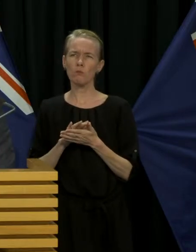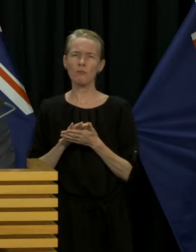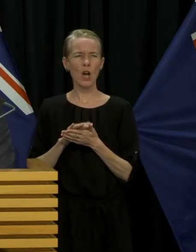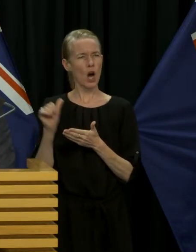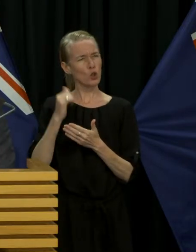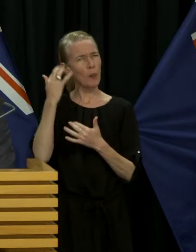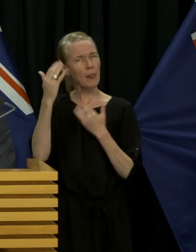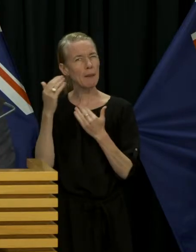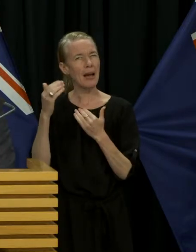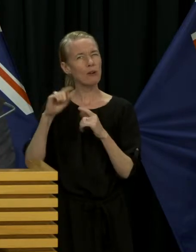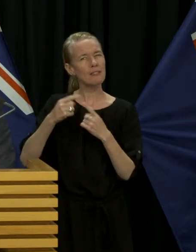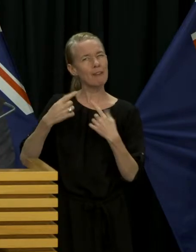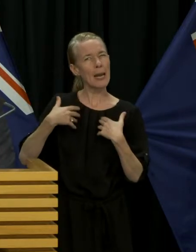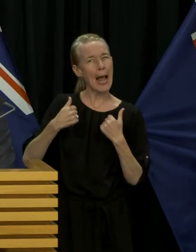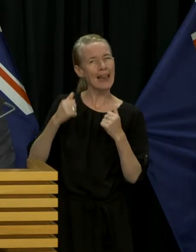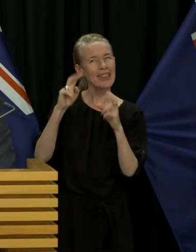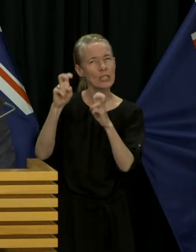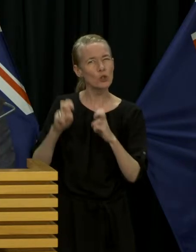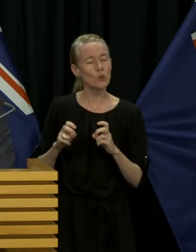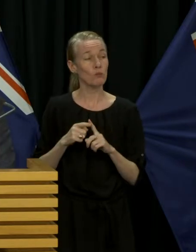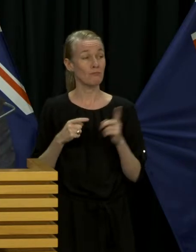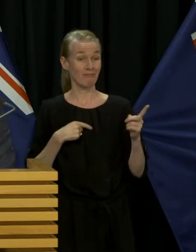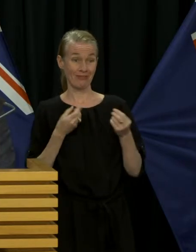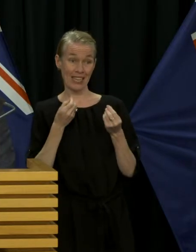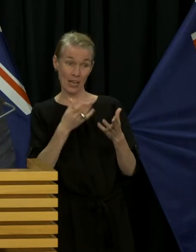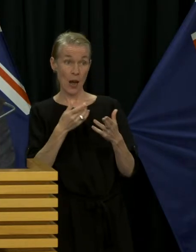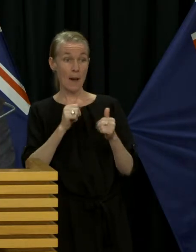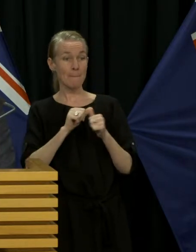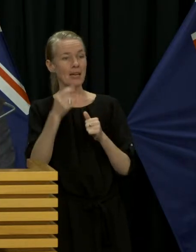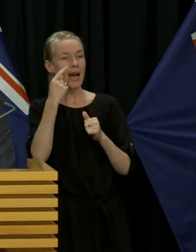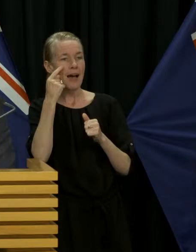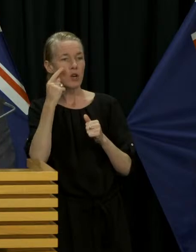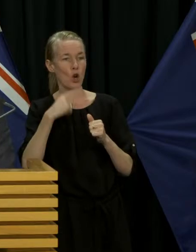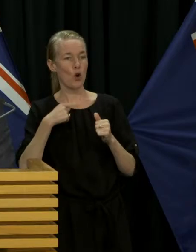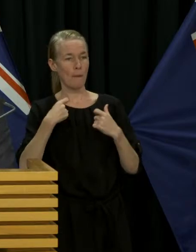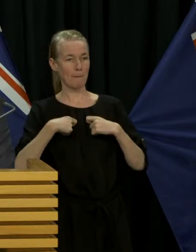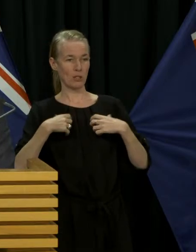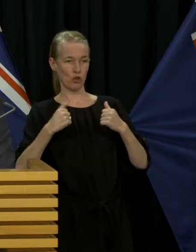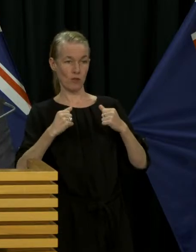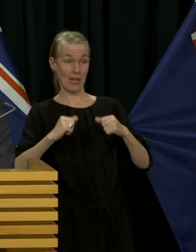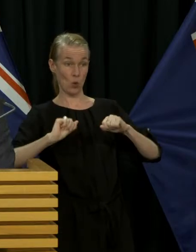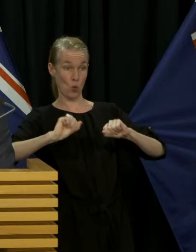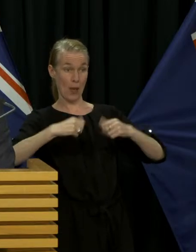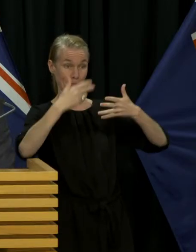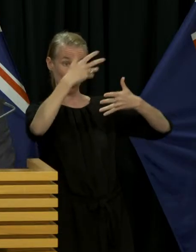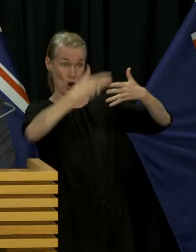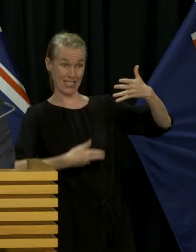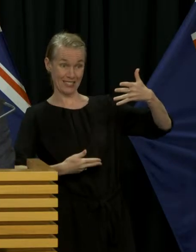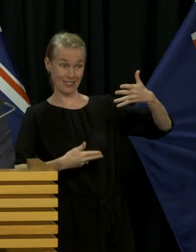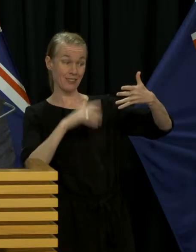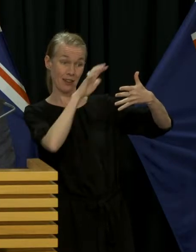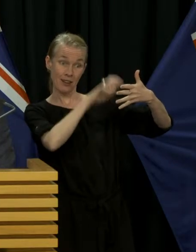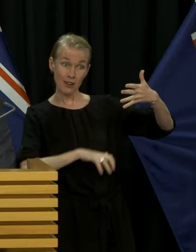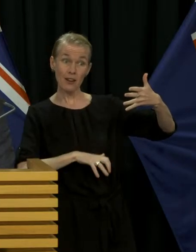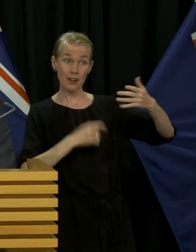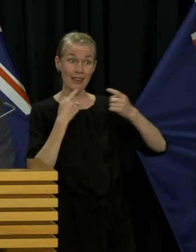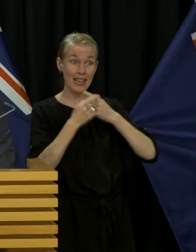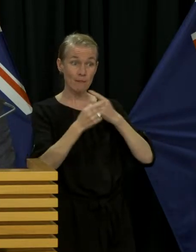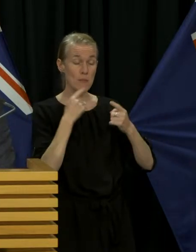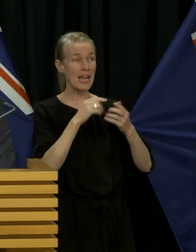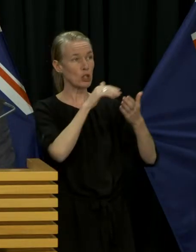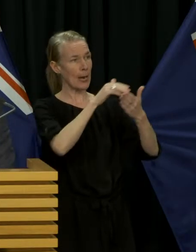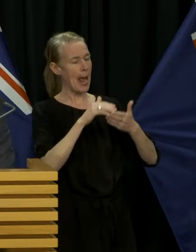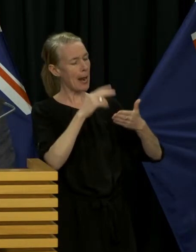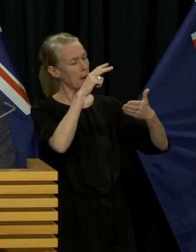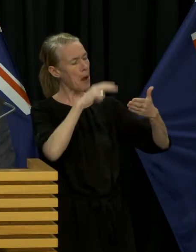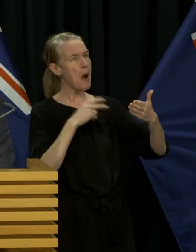of Justice website, which is the appropriate ministry that is providing good information to inform the public so that they